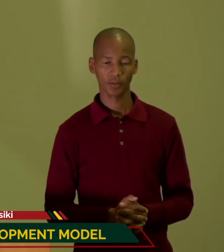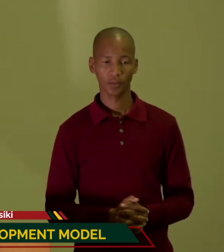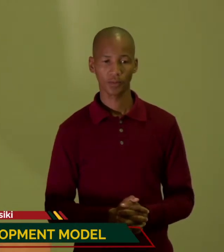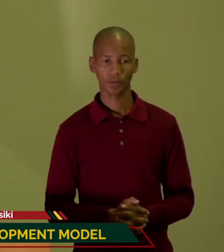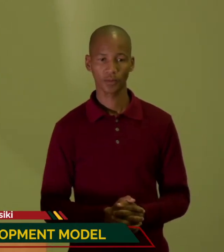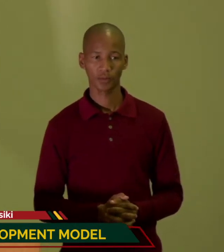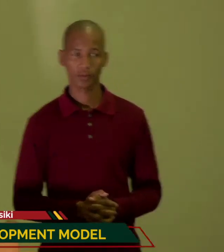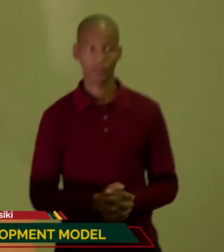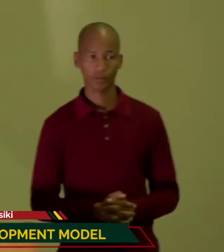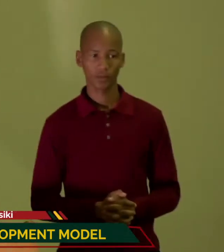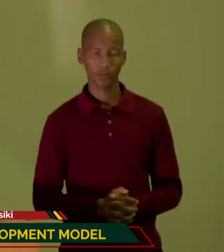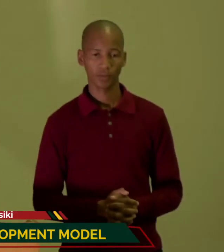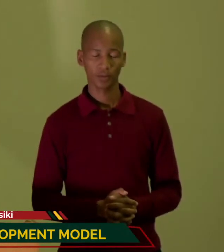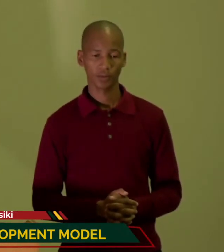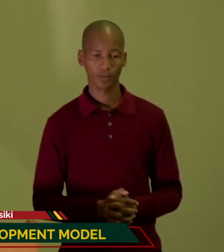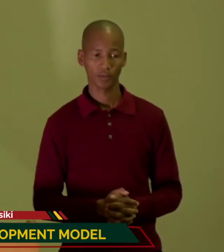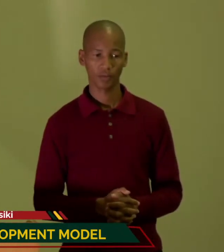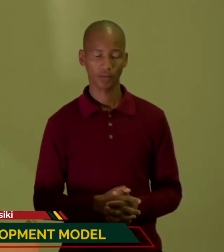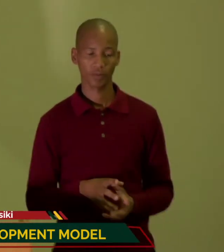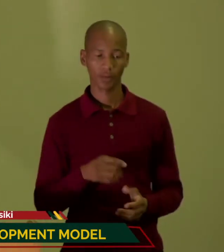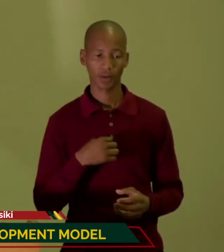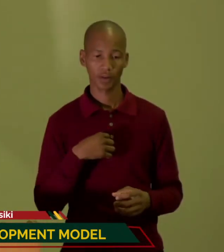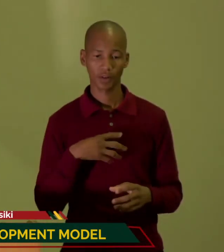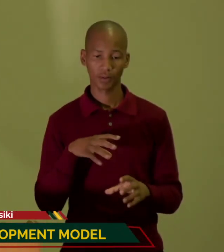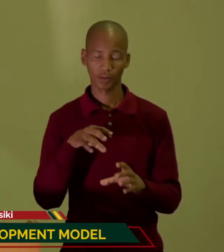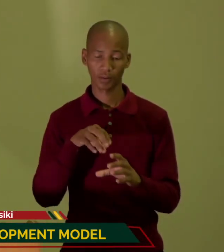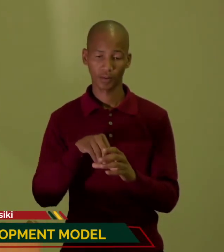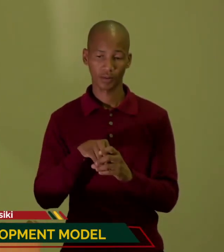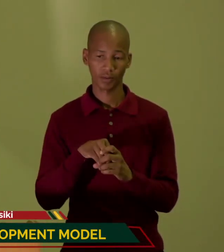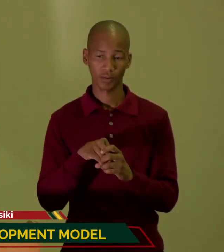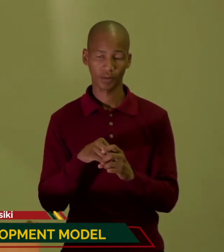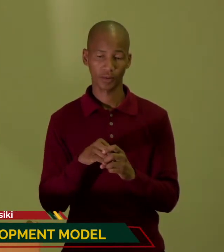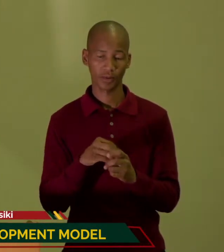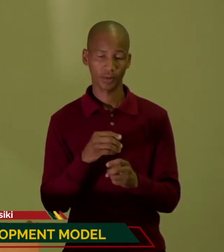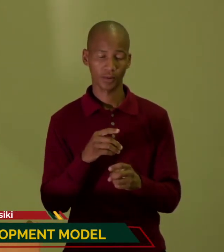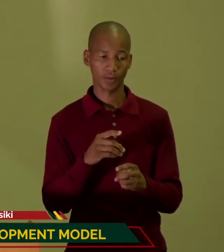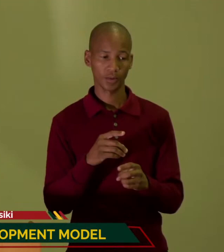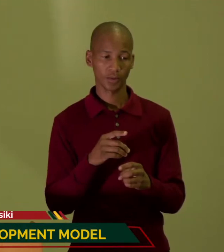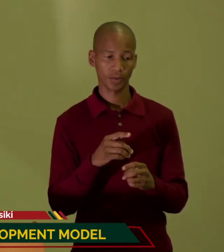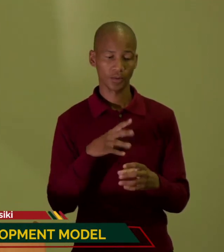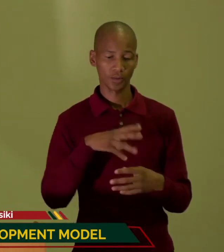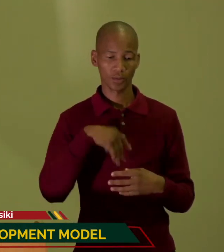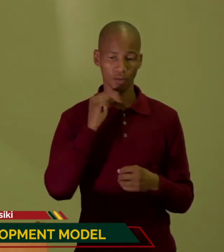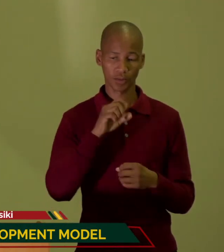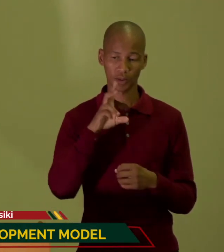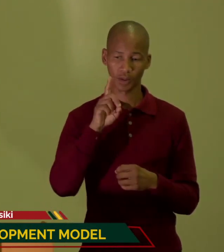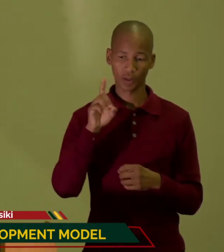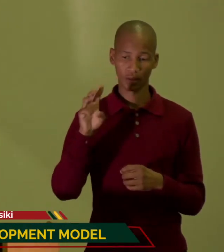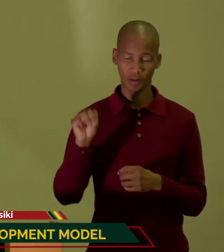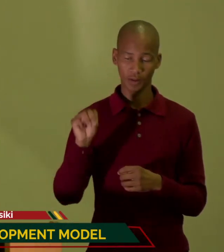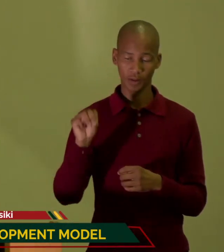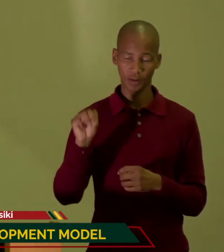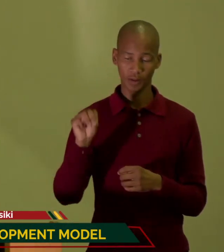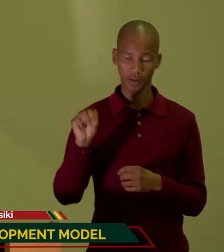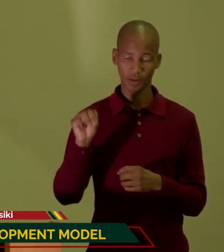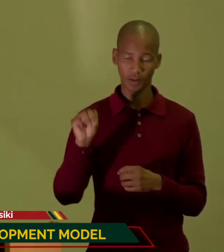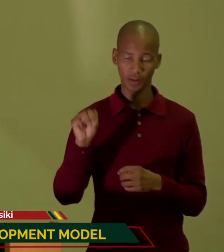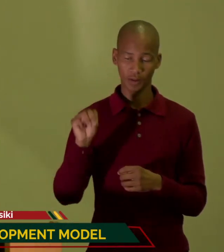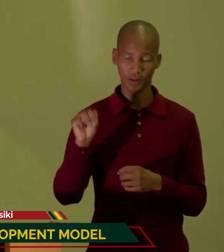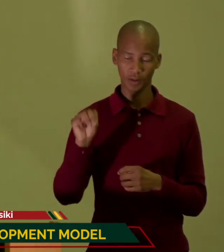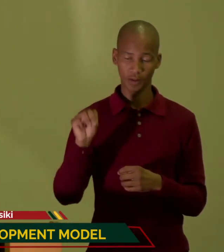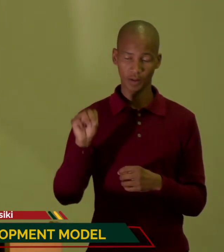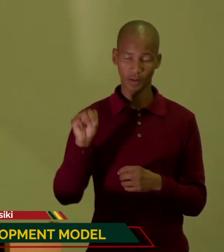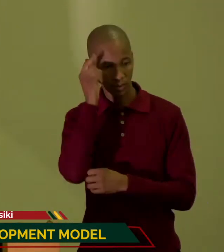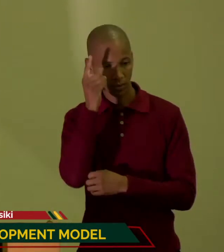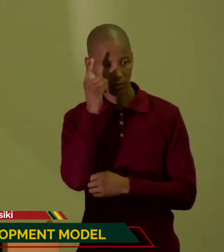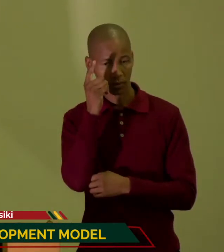In the spirit of DDM, we understand that we have a responsibility to make sure